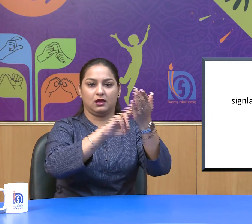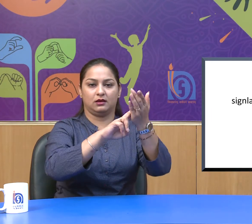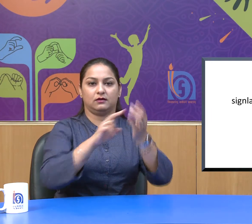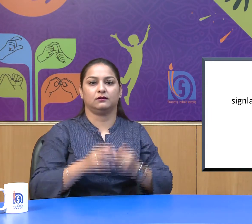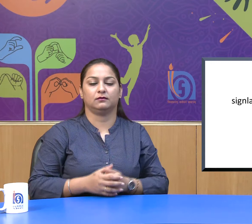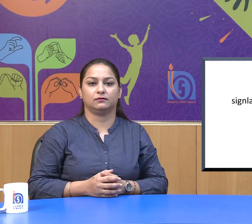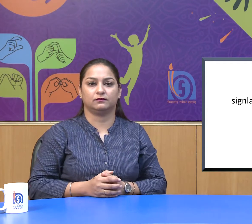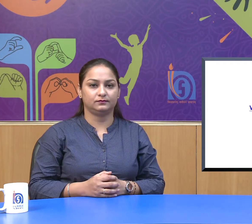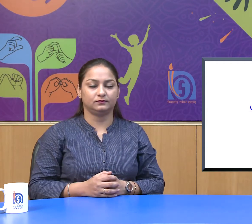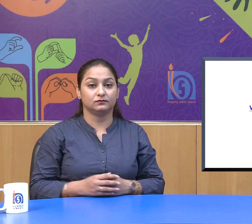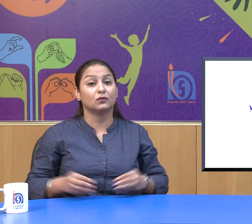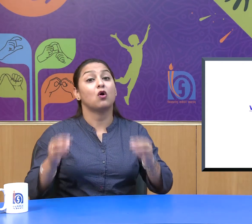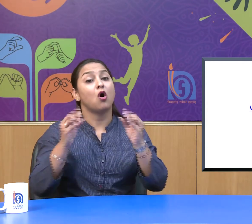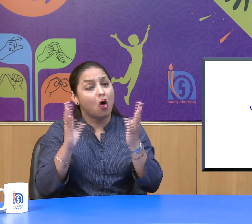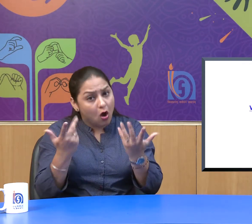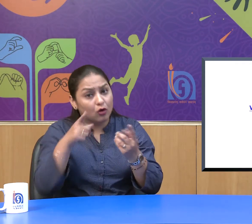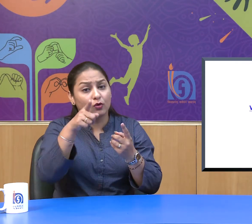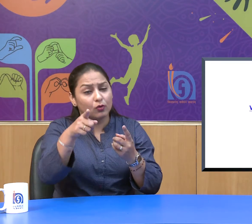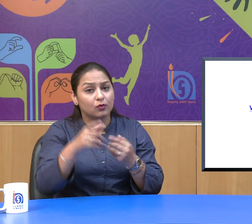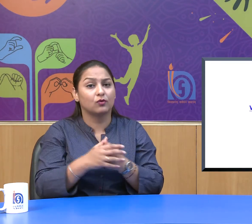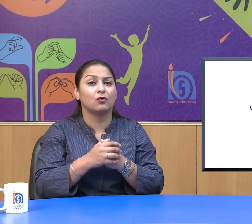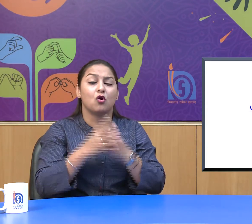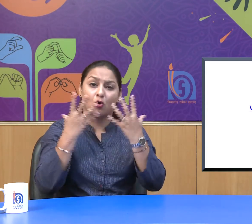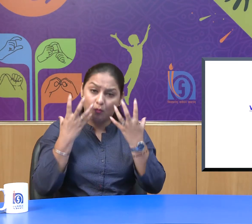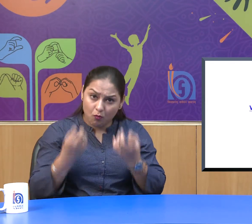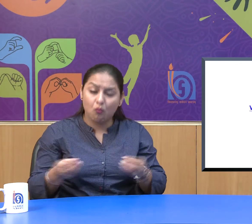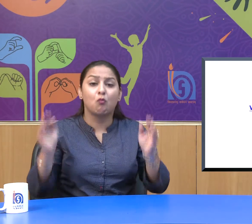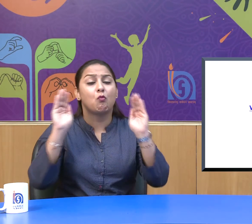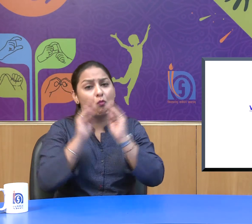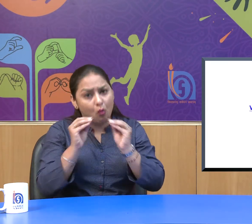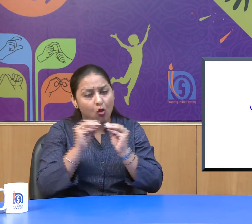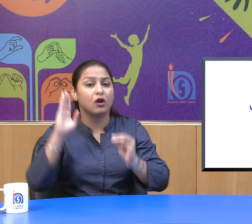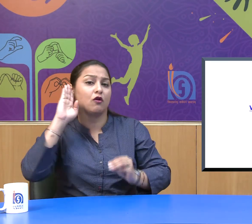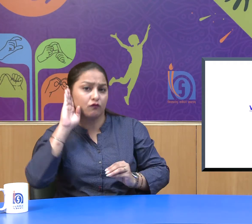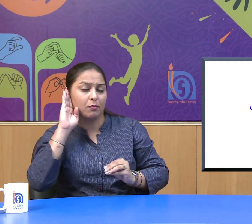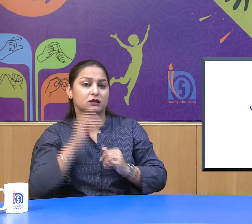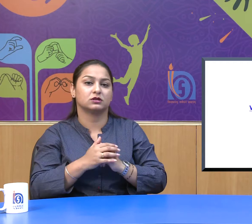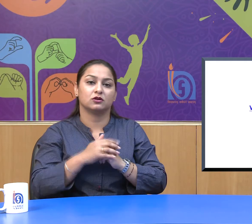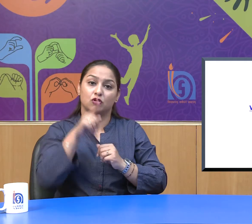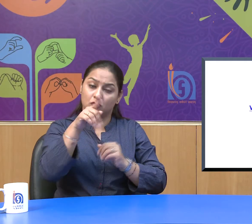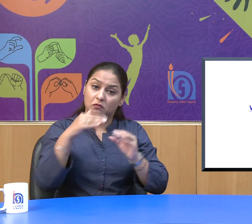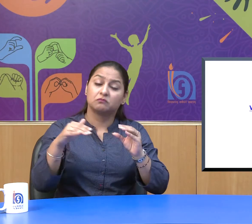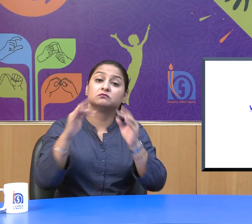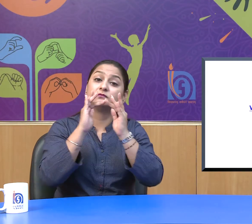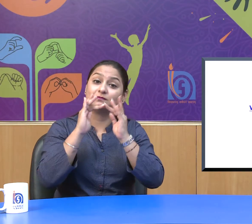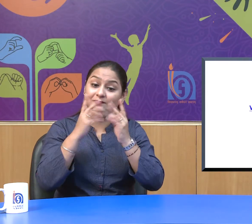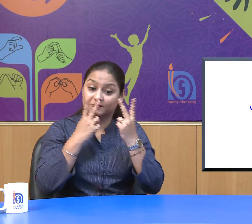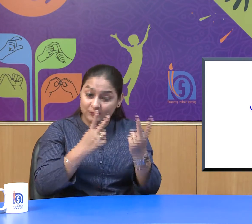siglange@nios.ac.in. Also, for more information, you can visit our